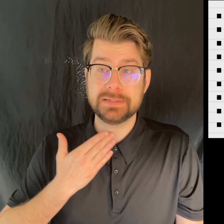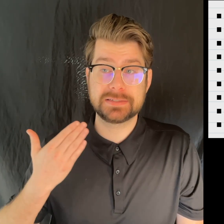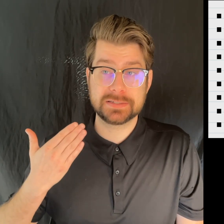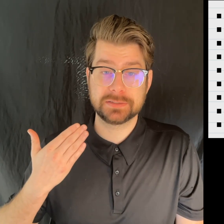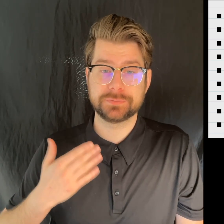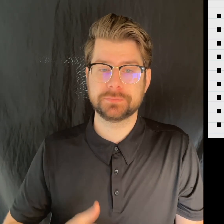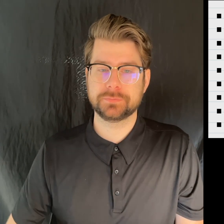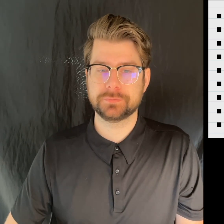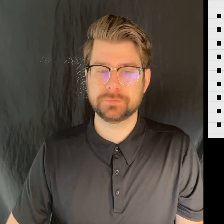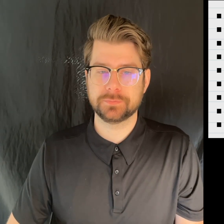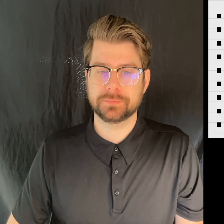night,